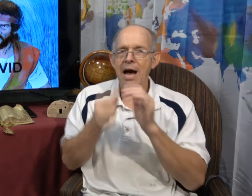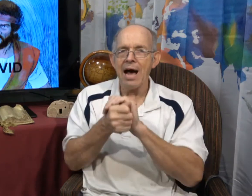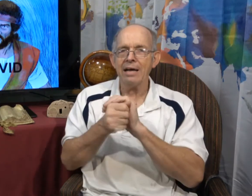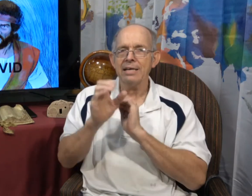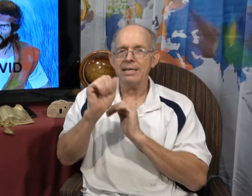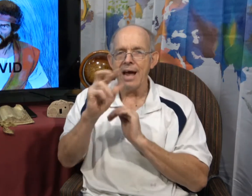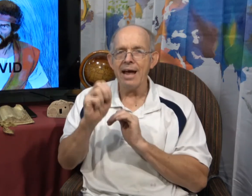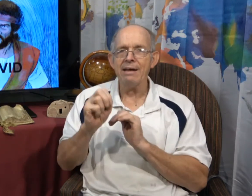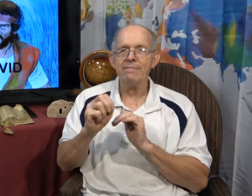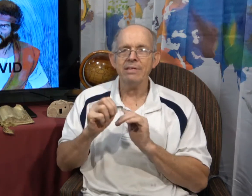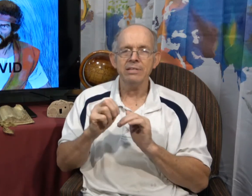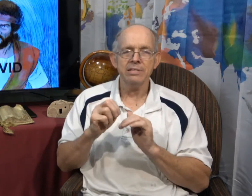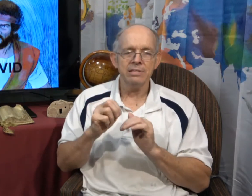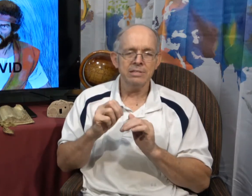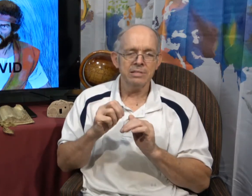I gave.